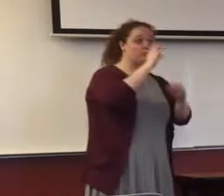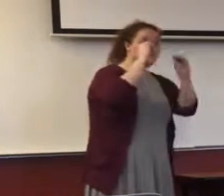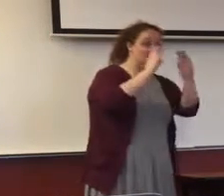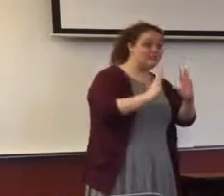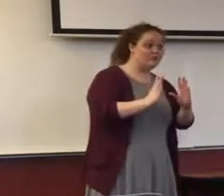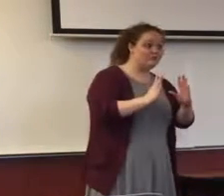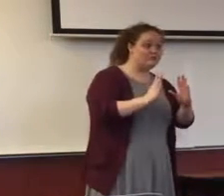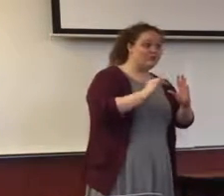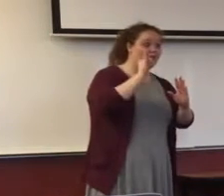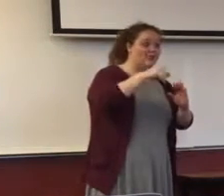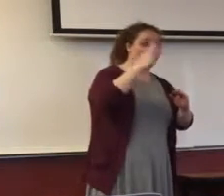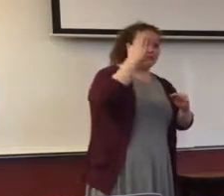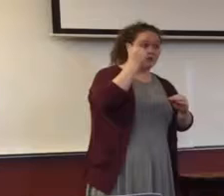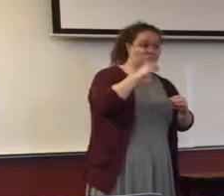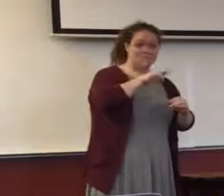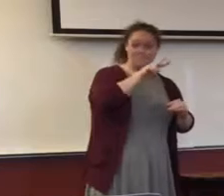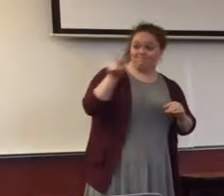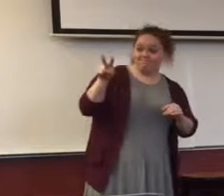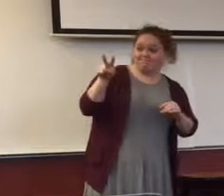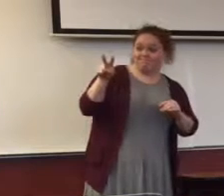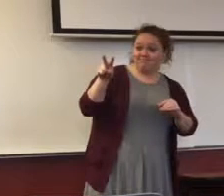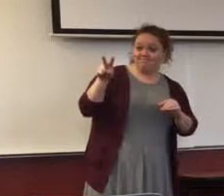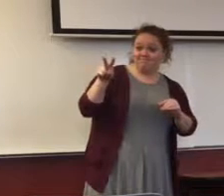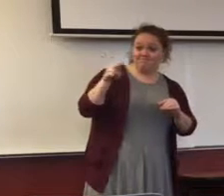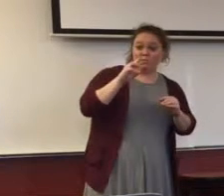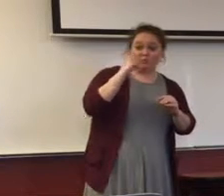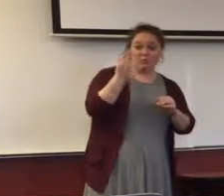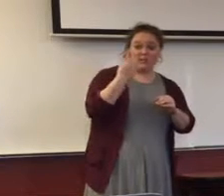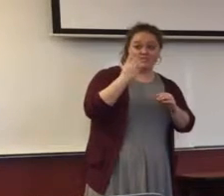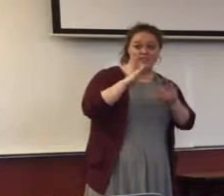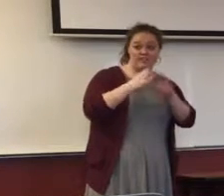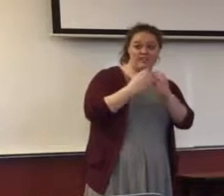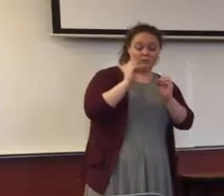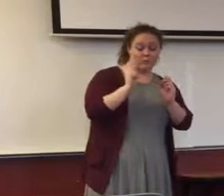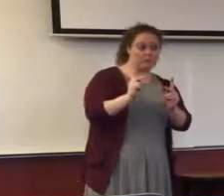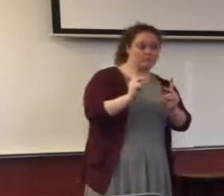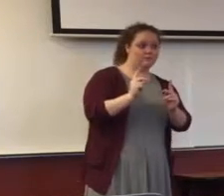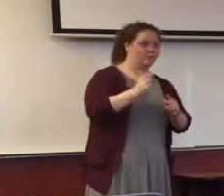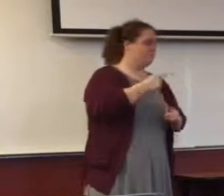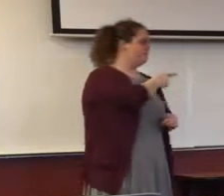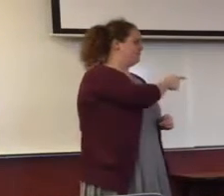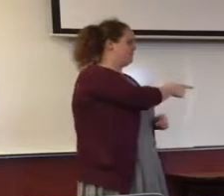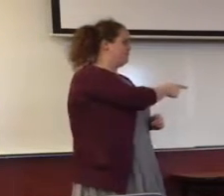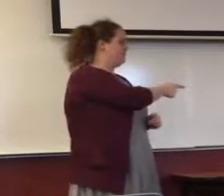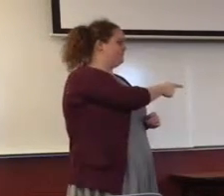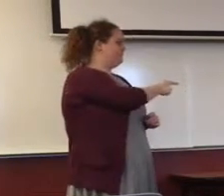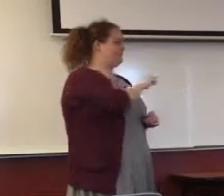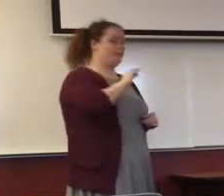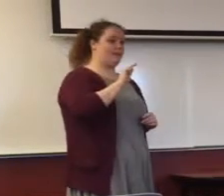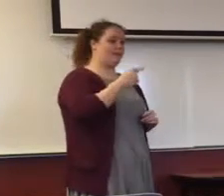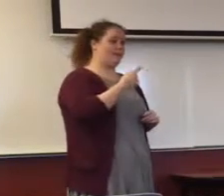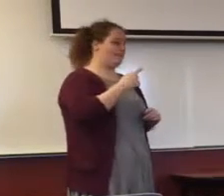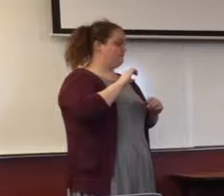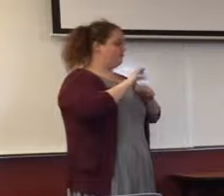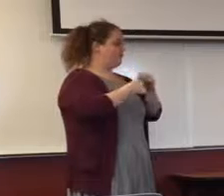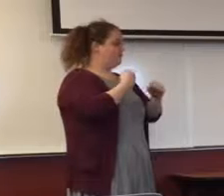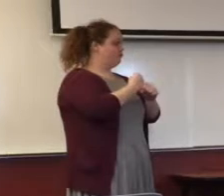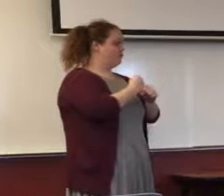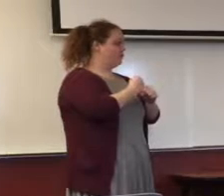That's why you're looking at you. So first year students are a no-go unless it's being. No, I think